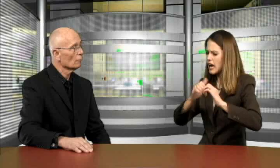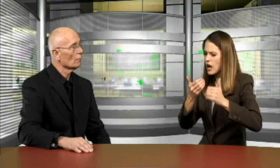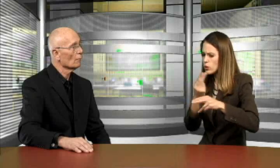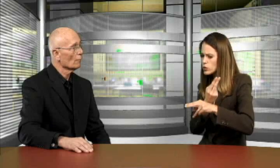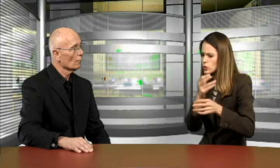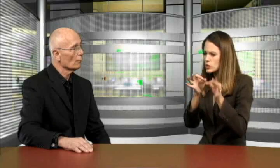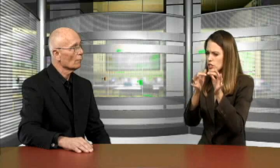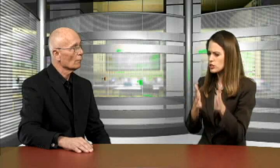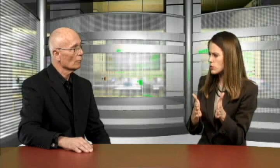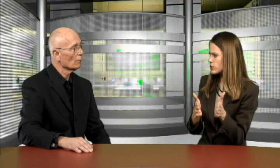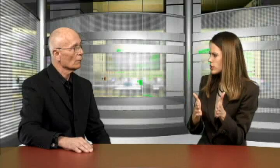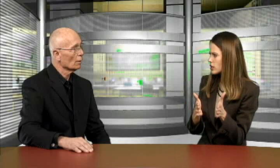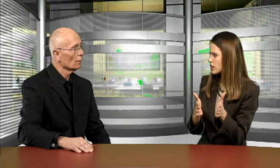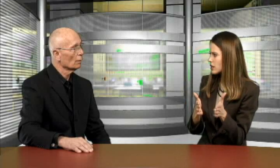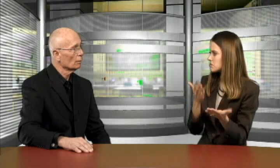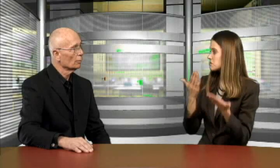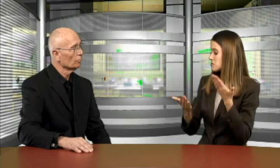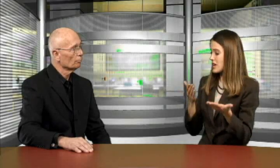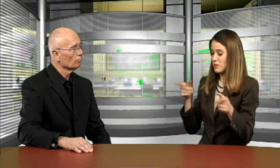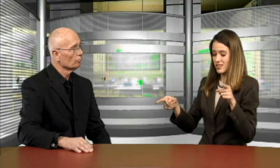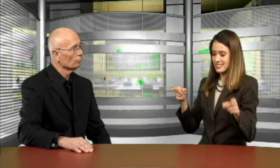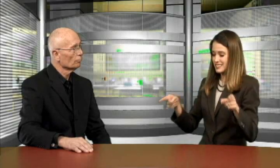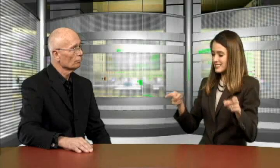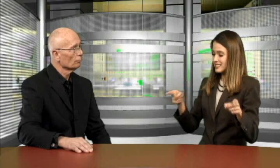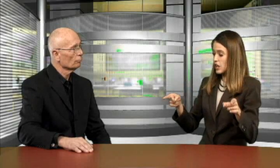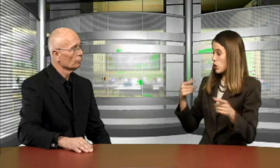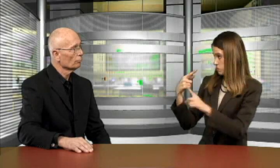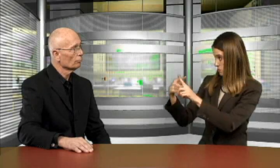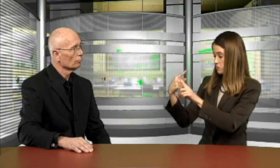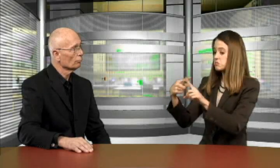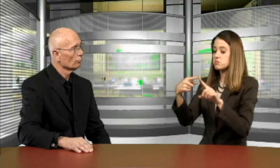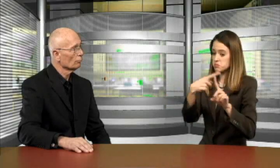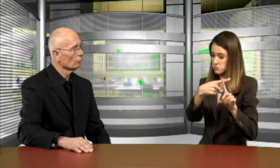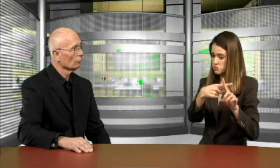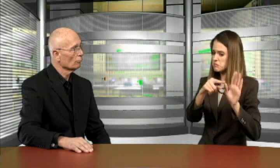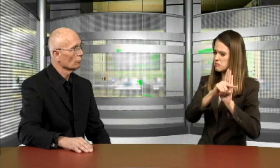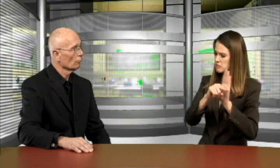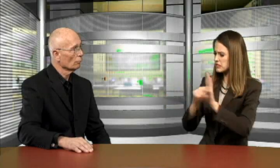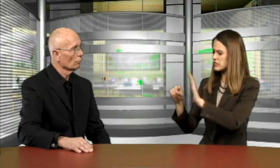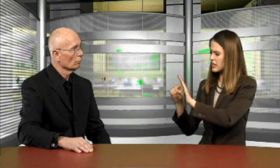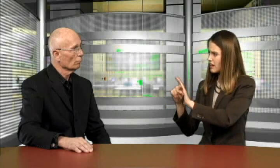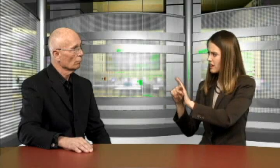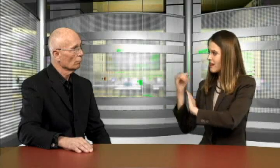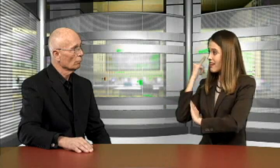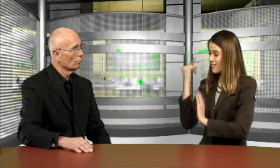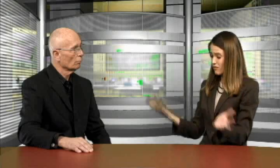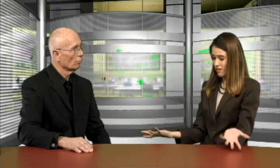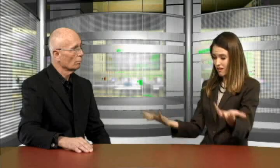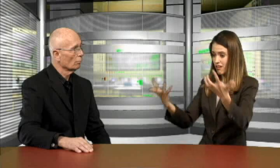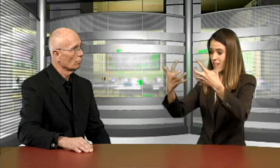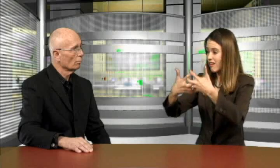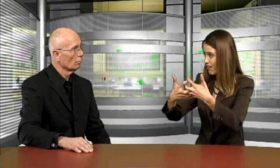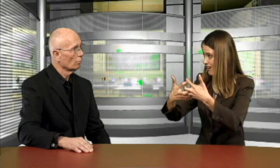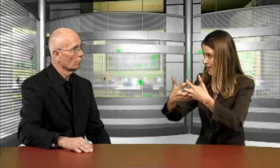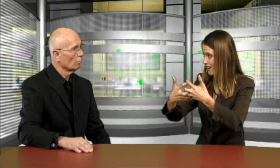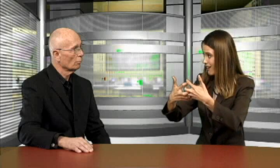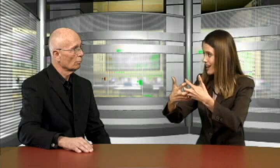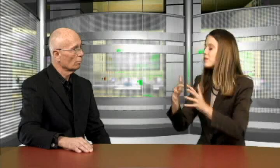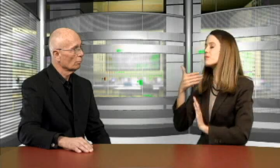need an interpreter? How do they use an interpreter? So maybe some of those, the positives and negatives on both sides, if